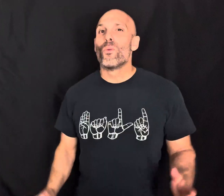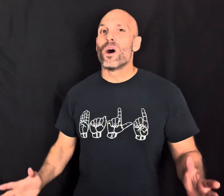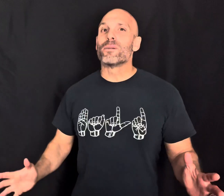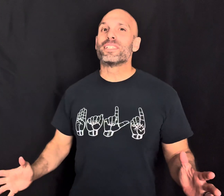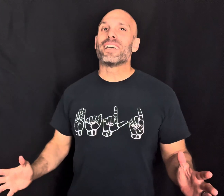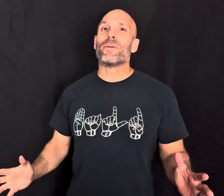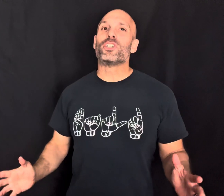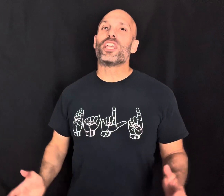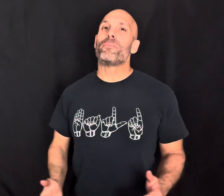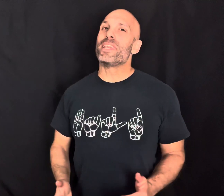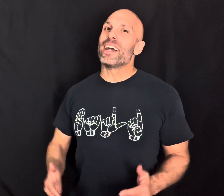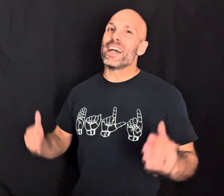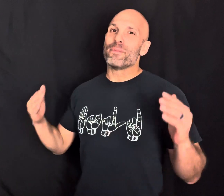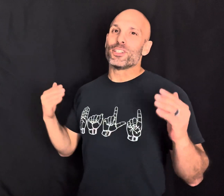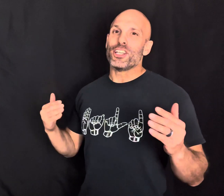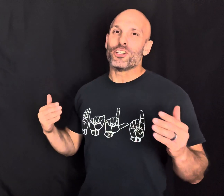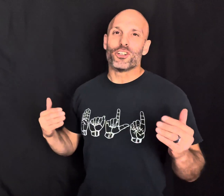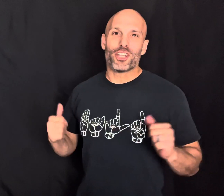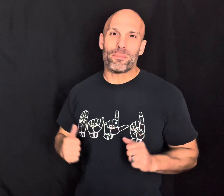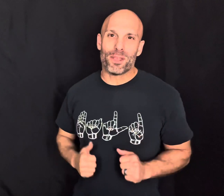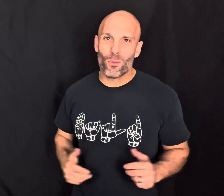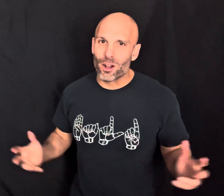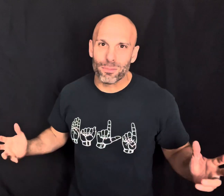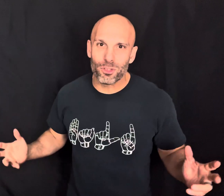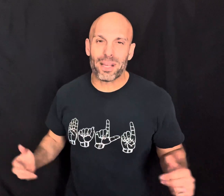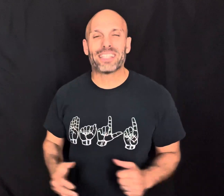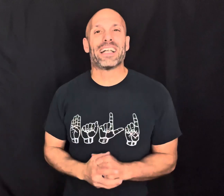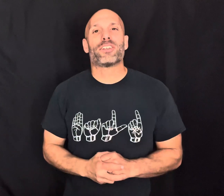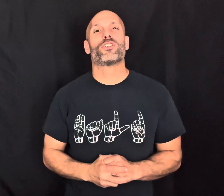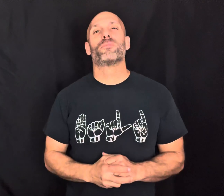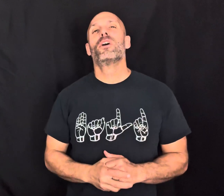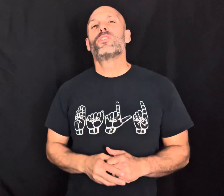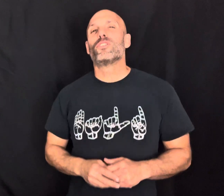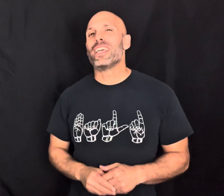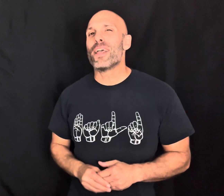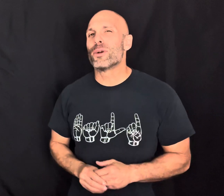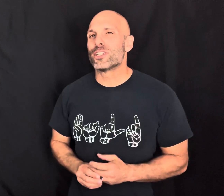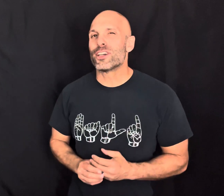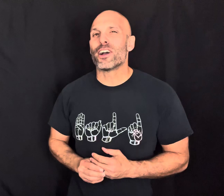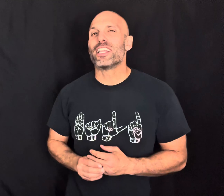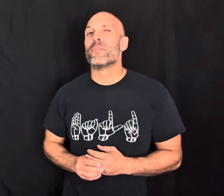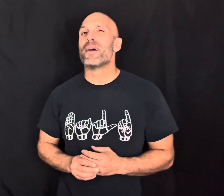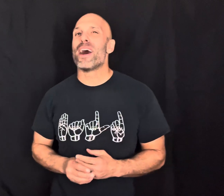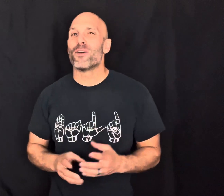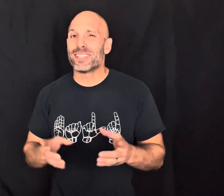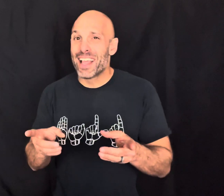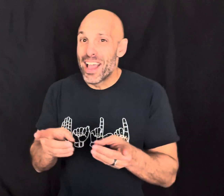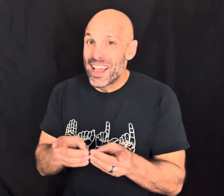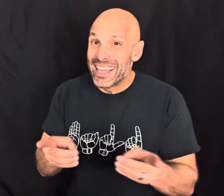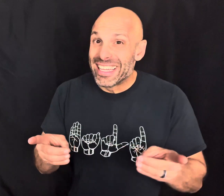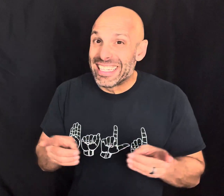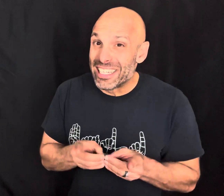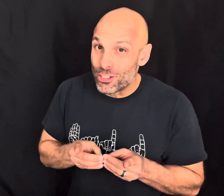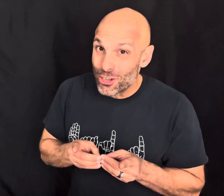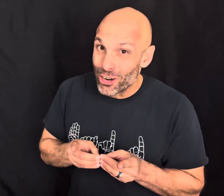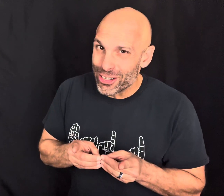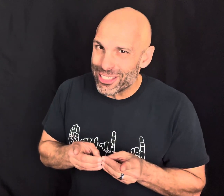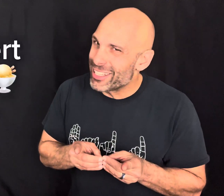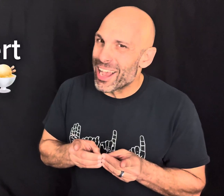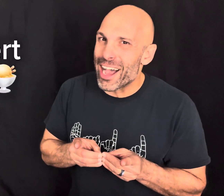Welcome to Sign with JP. I am your teacher, JP. Welcome to my classroom. Today we're talking about dessert. I